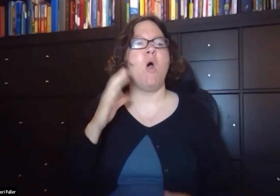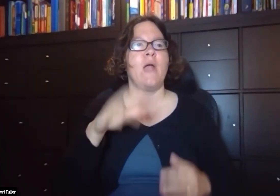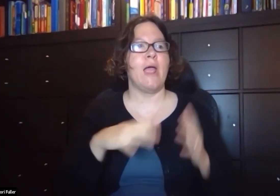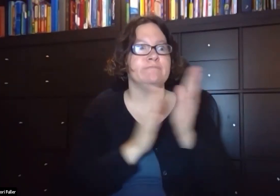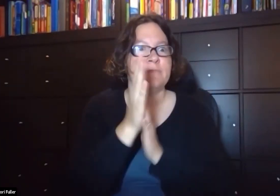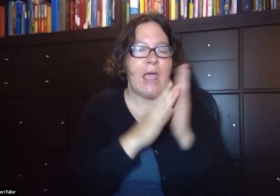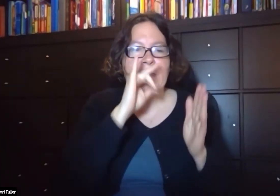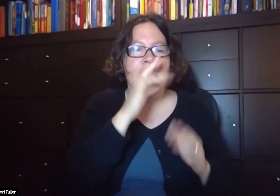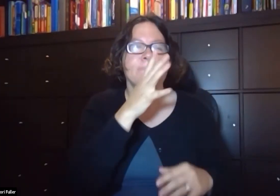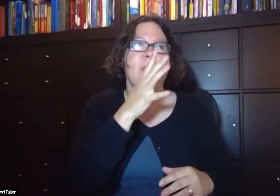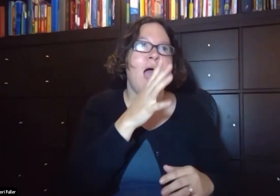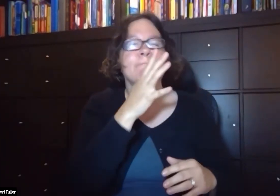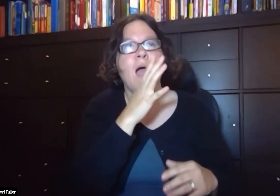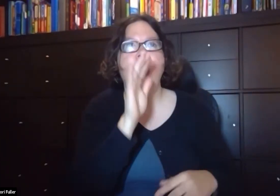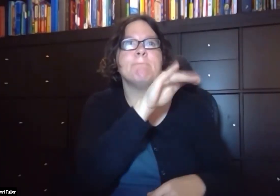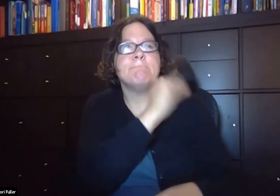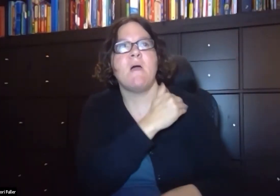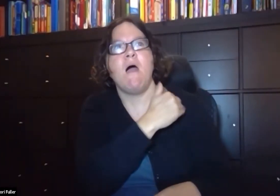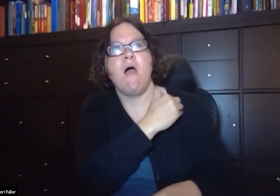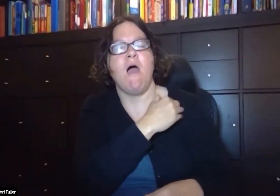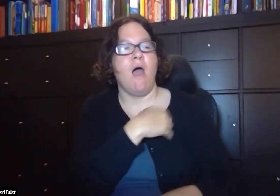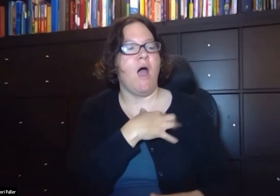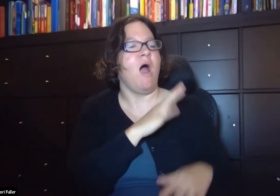were forced to be at home and together,